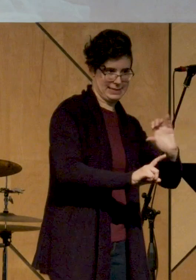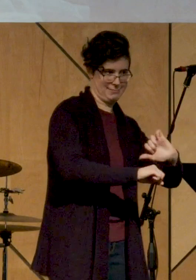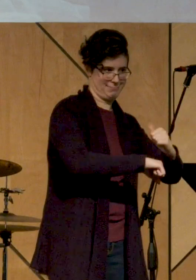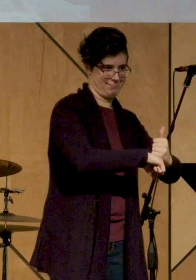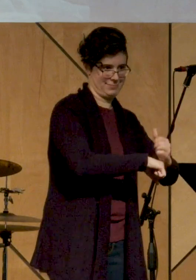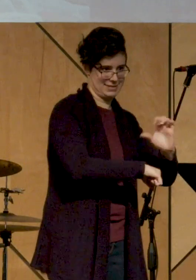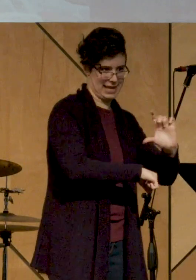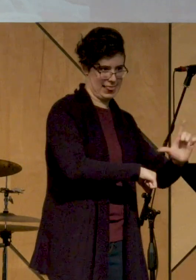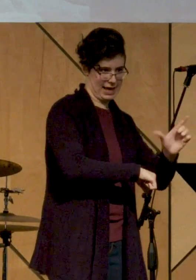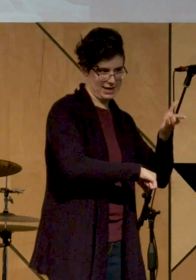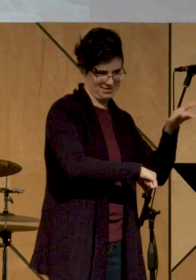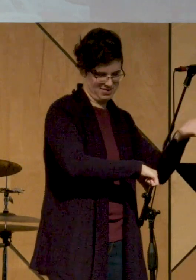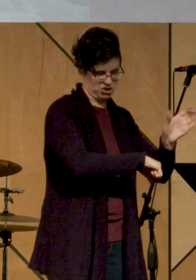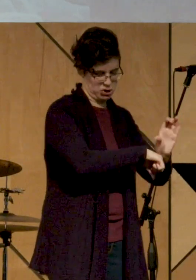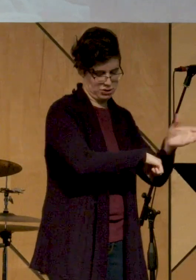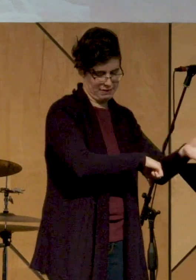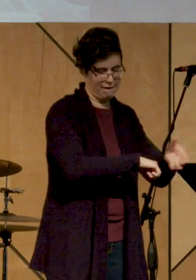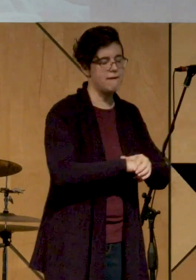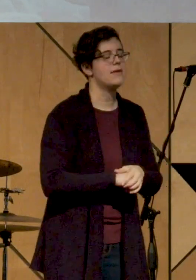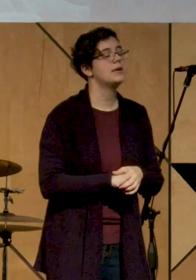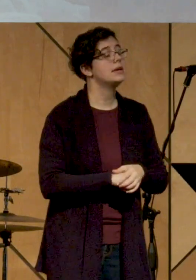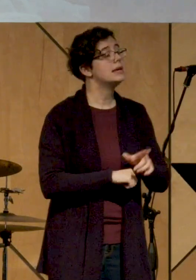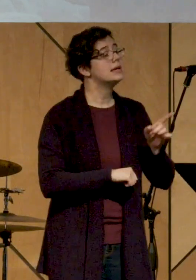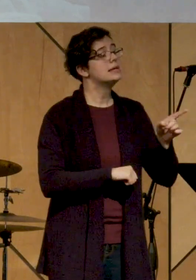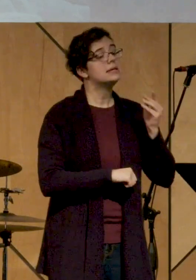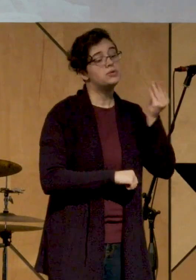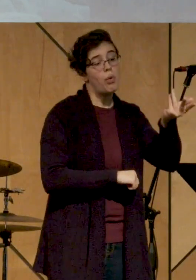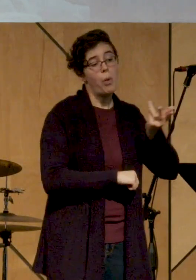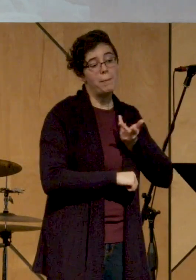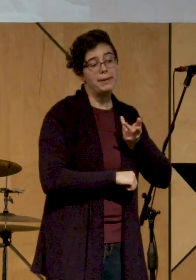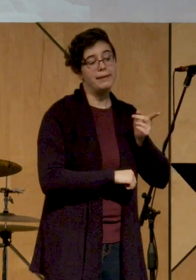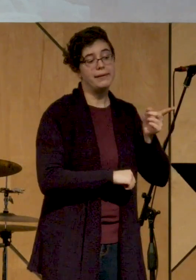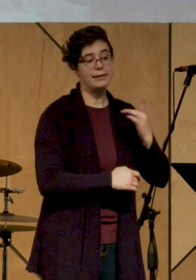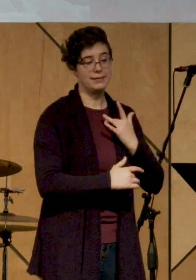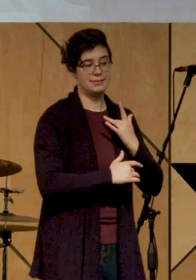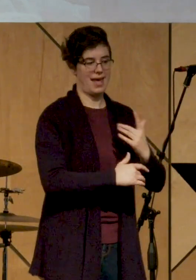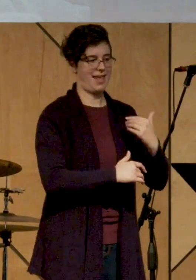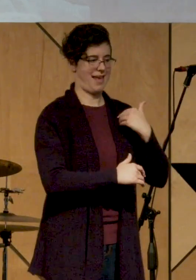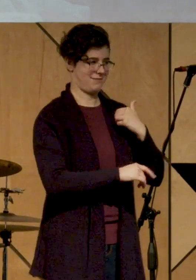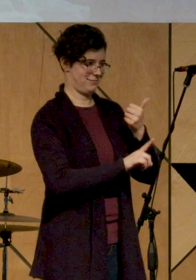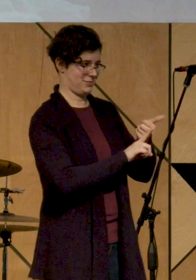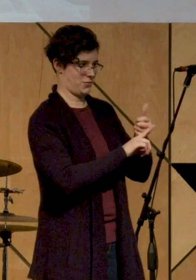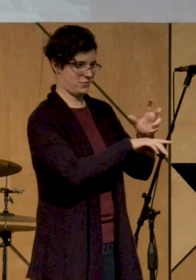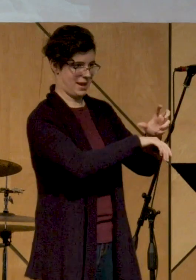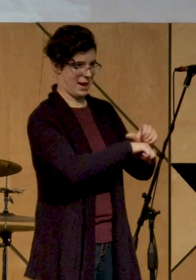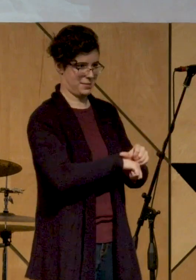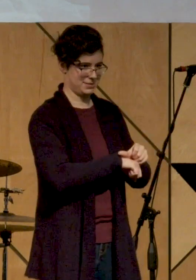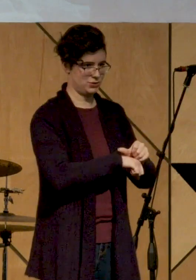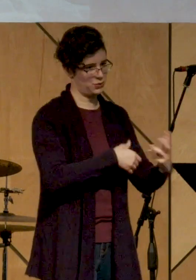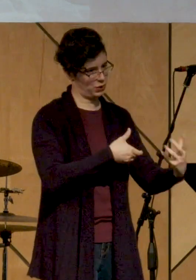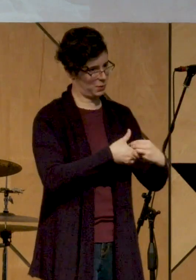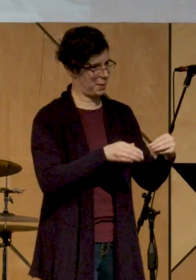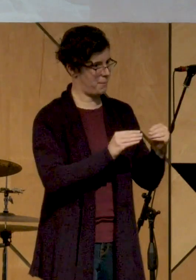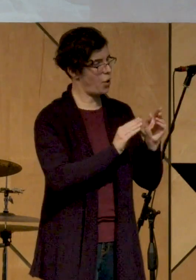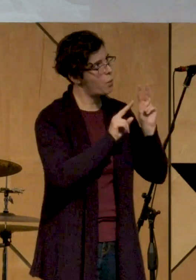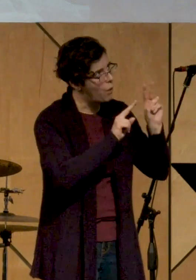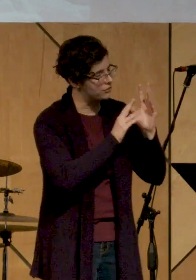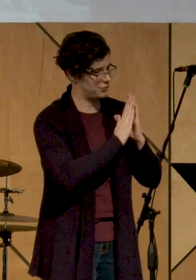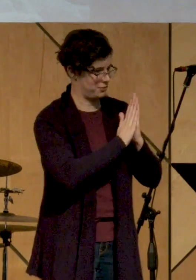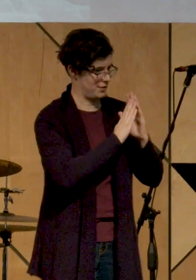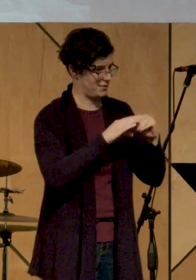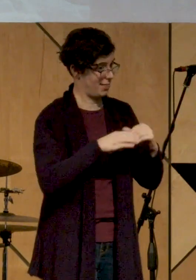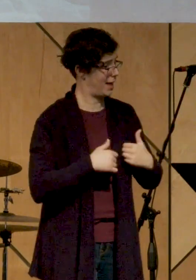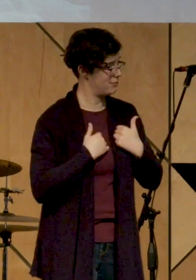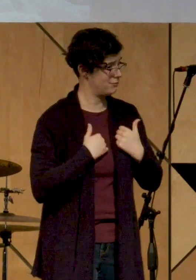and he told me that he's started this practice to just incorporate watchful prayer in his life. Here's what he